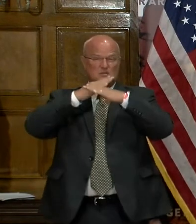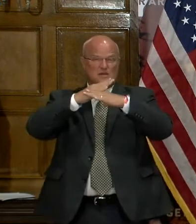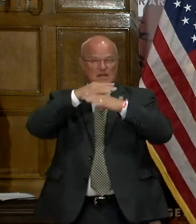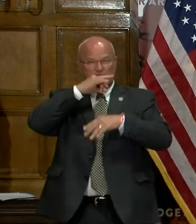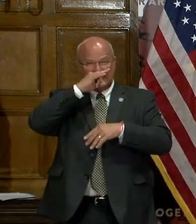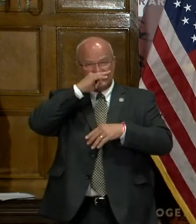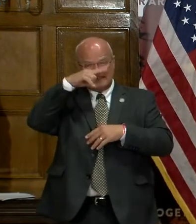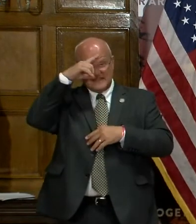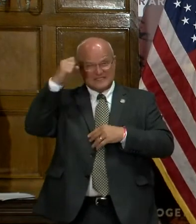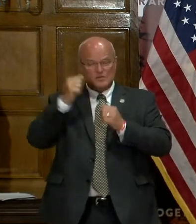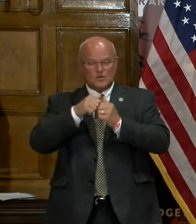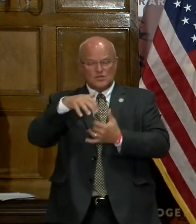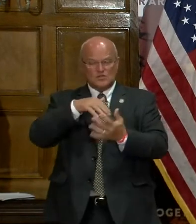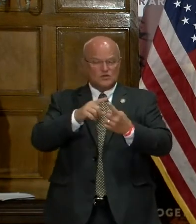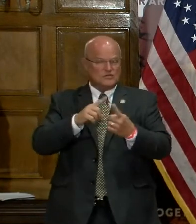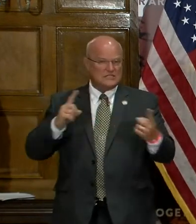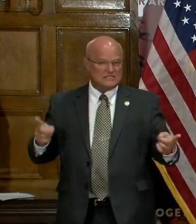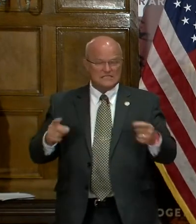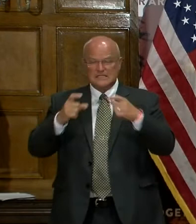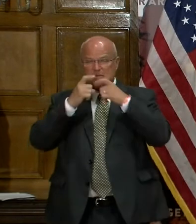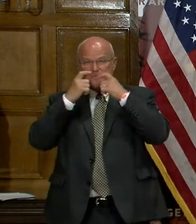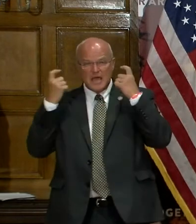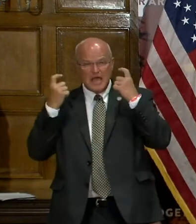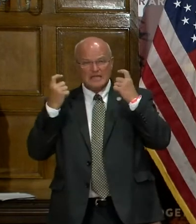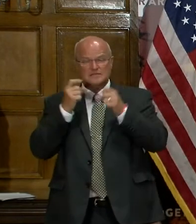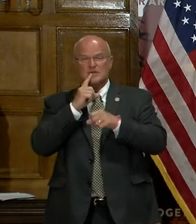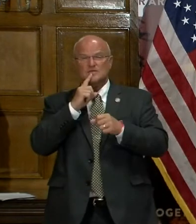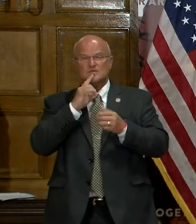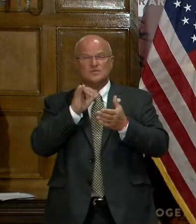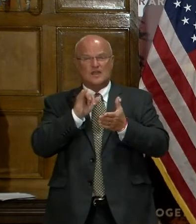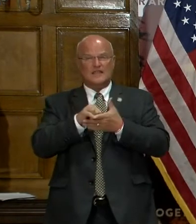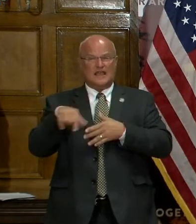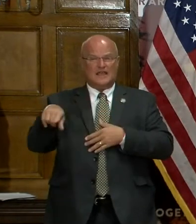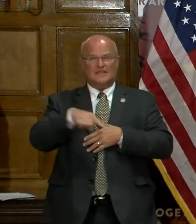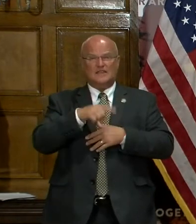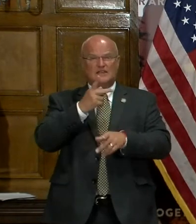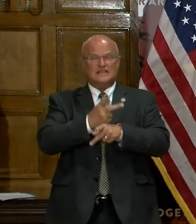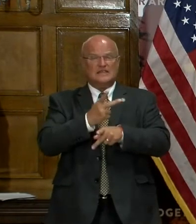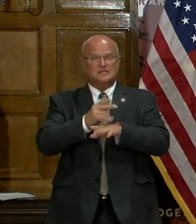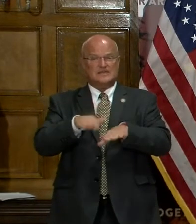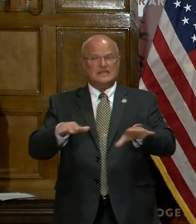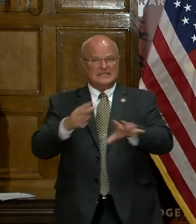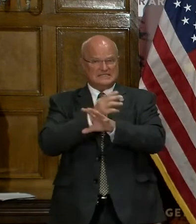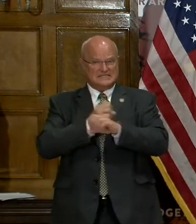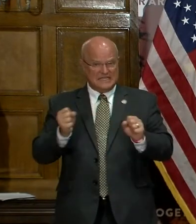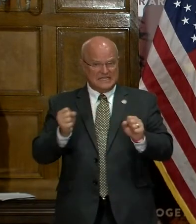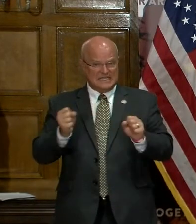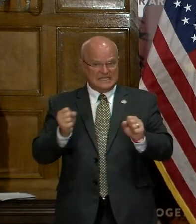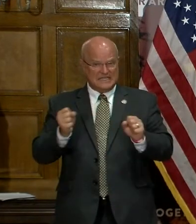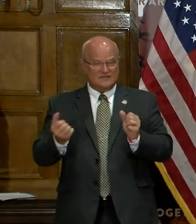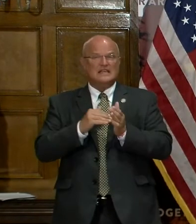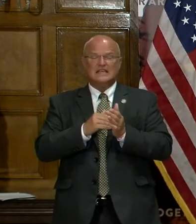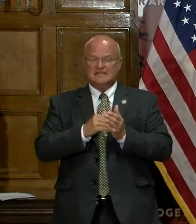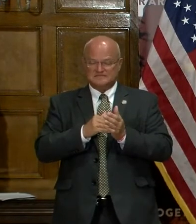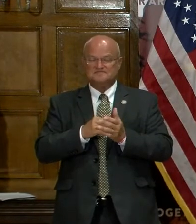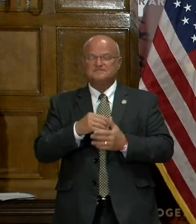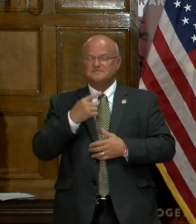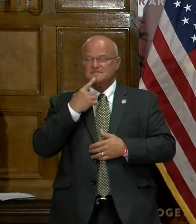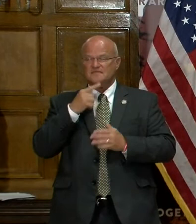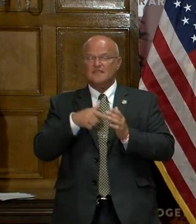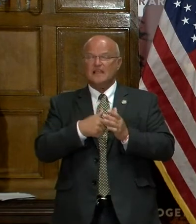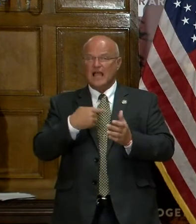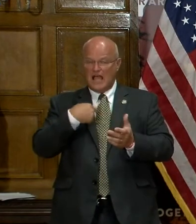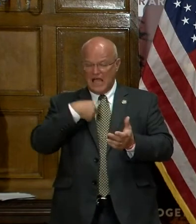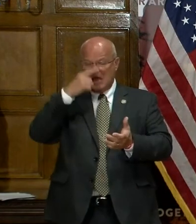this summer with social distancing and the mask, and making sure that they're keeping our kids safe. And again,